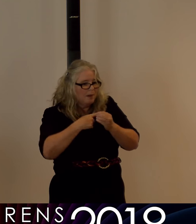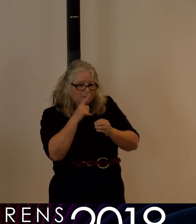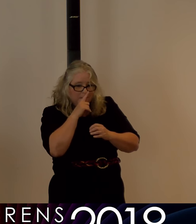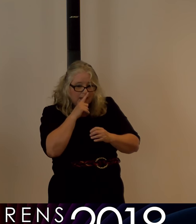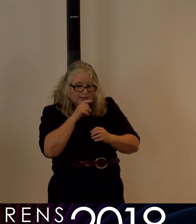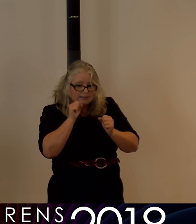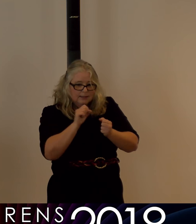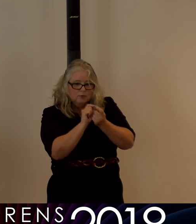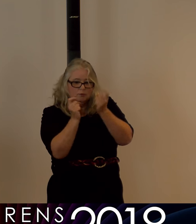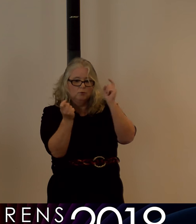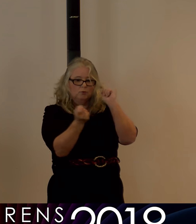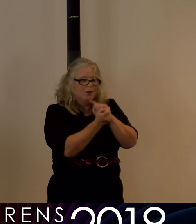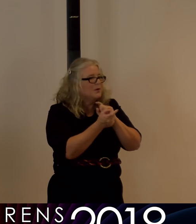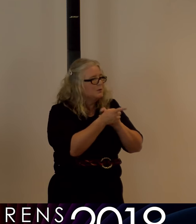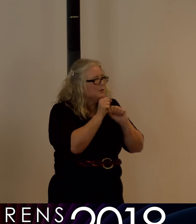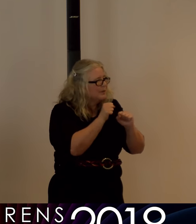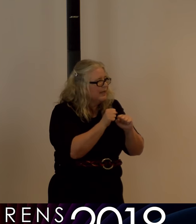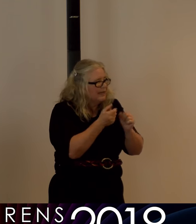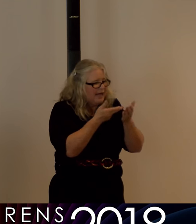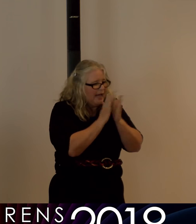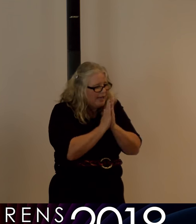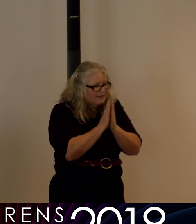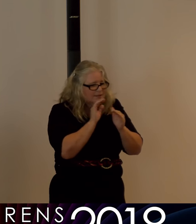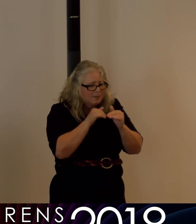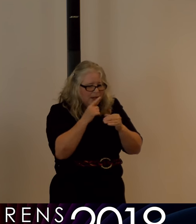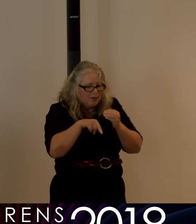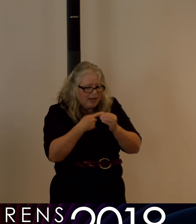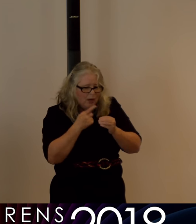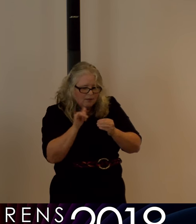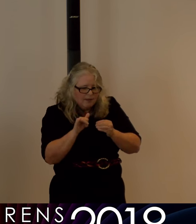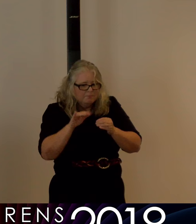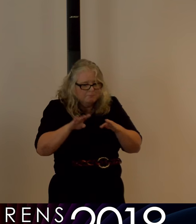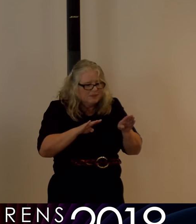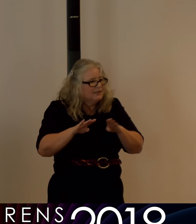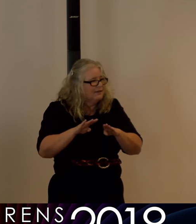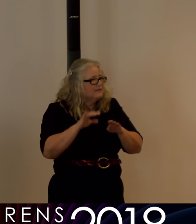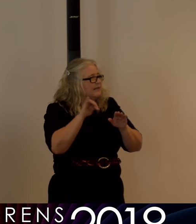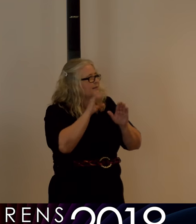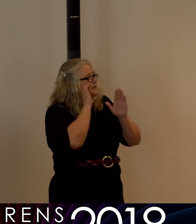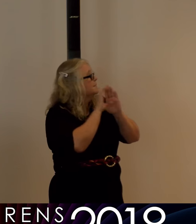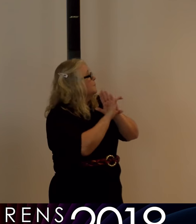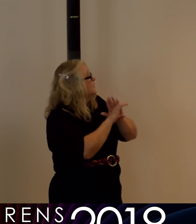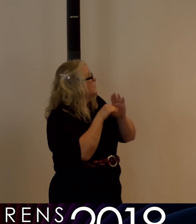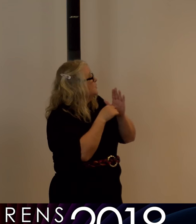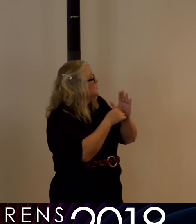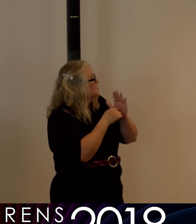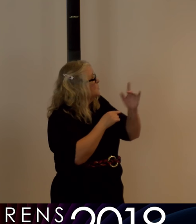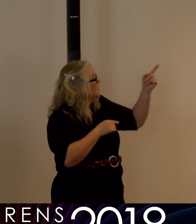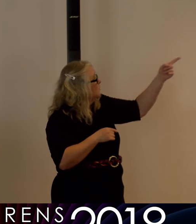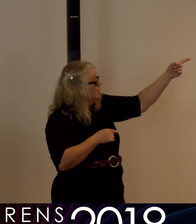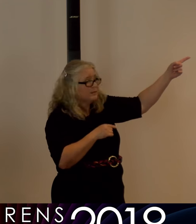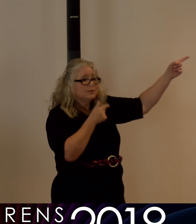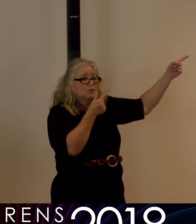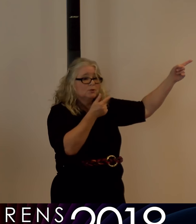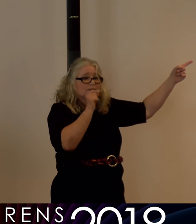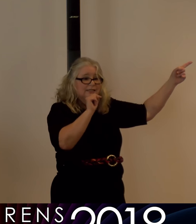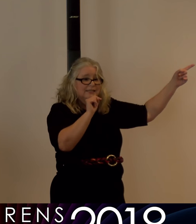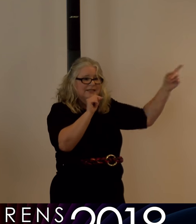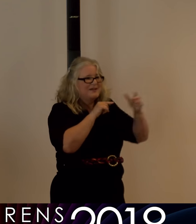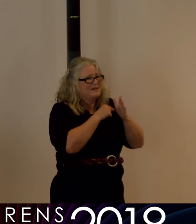behave. Now, this cartoon shows that GT allele, which is, I'm going to call the